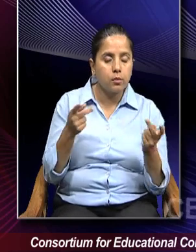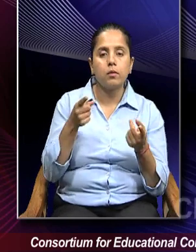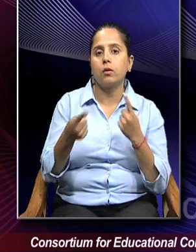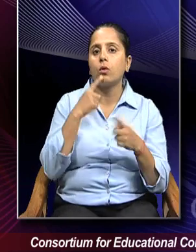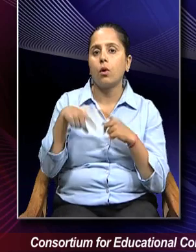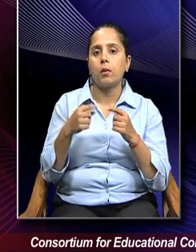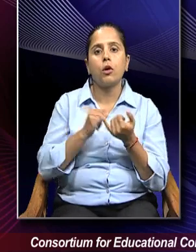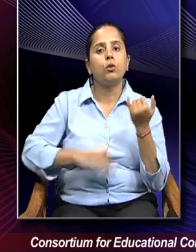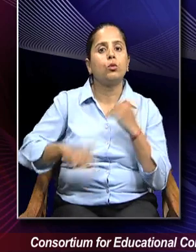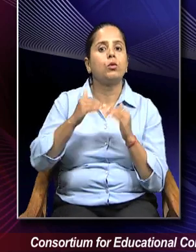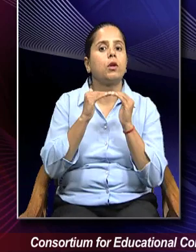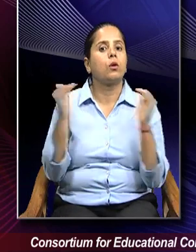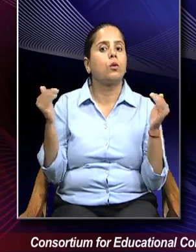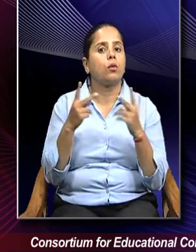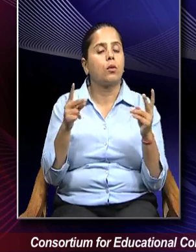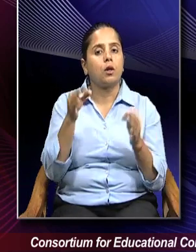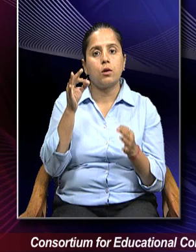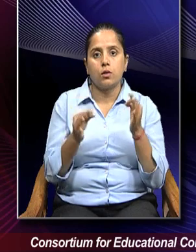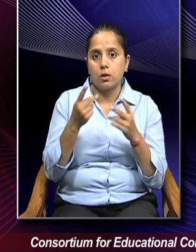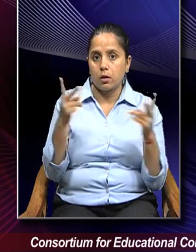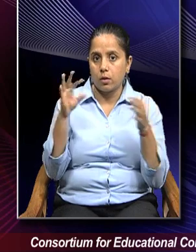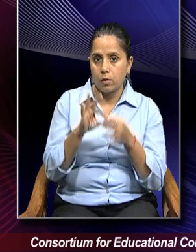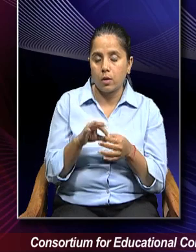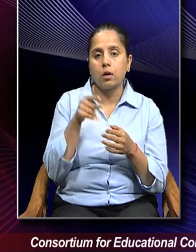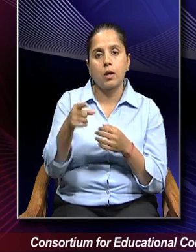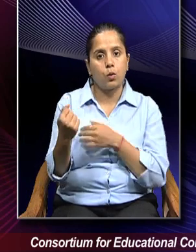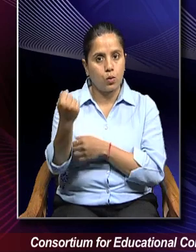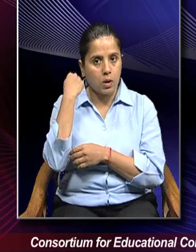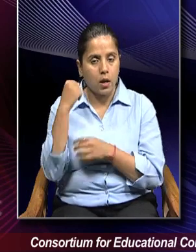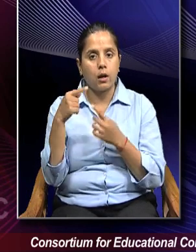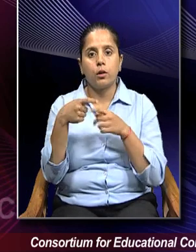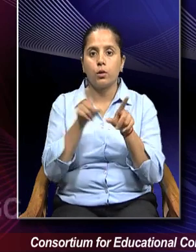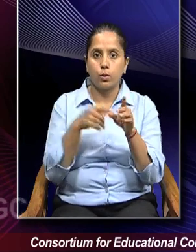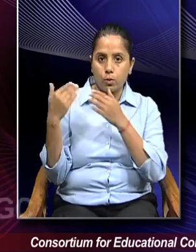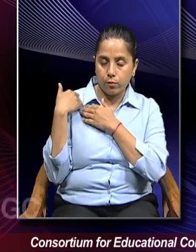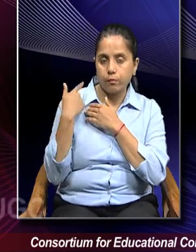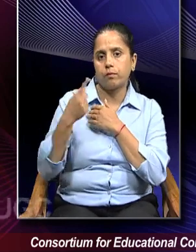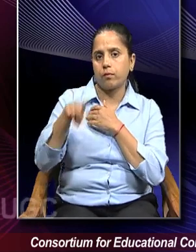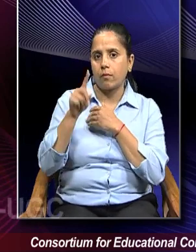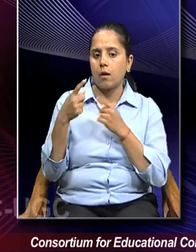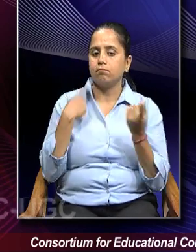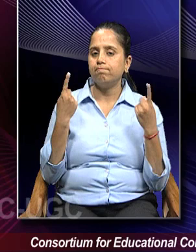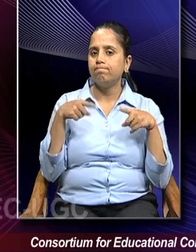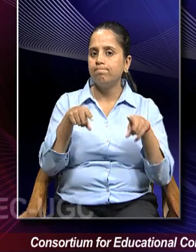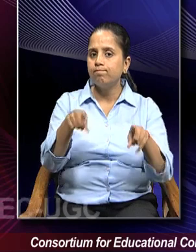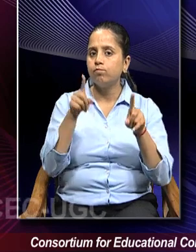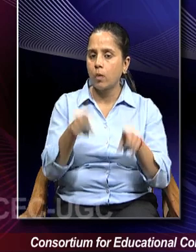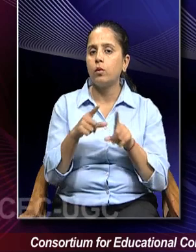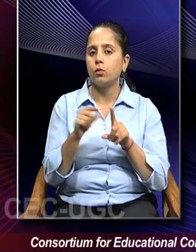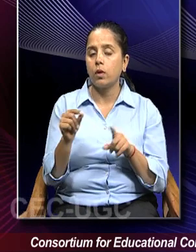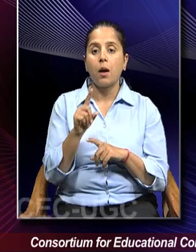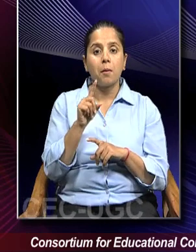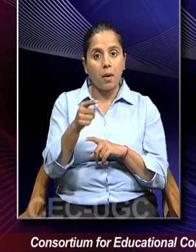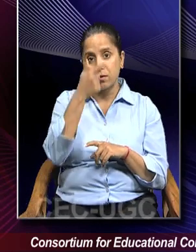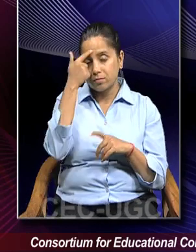the social equalities, because justice is also linked with the rights and duties, which should go hand in hand. But